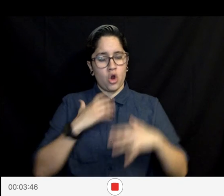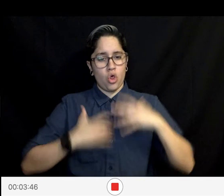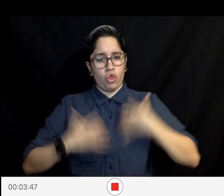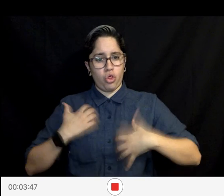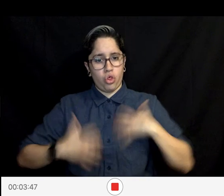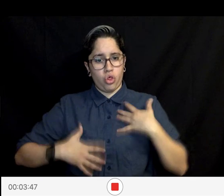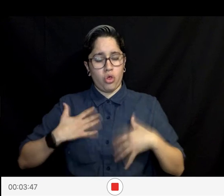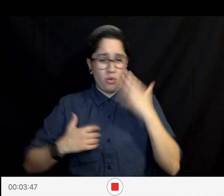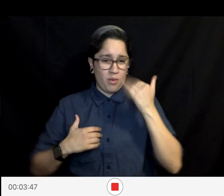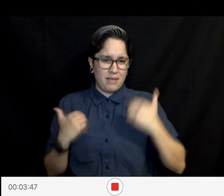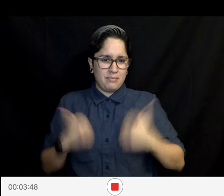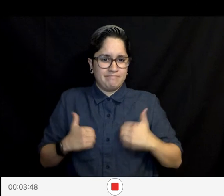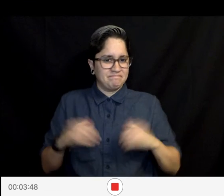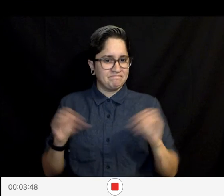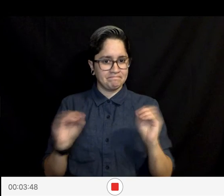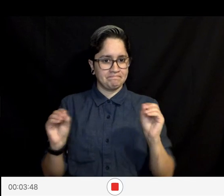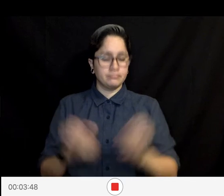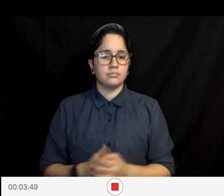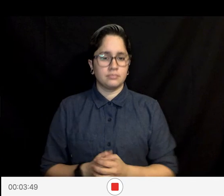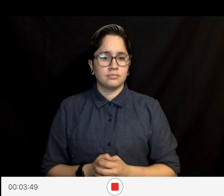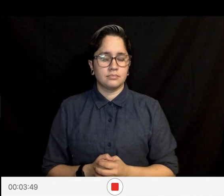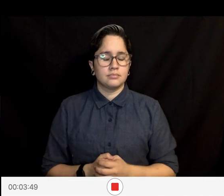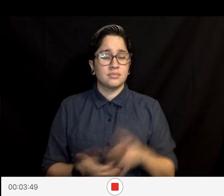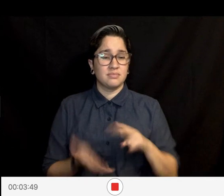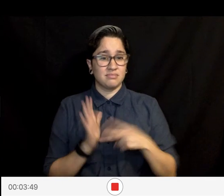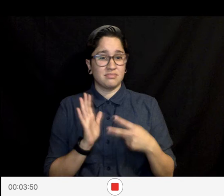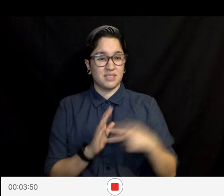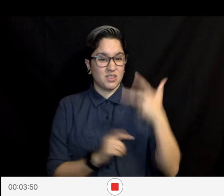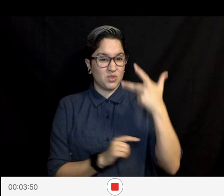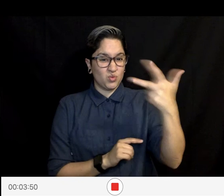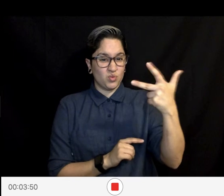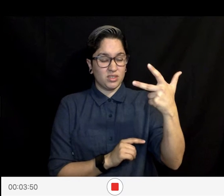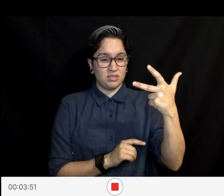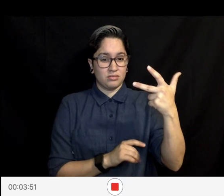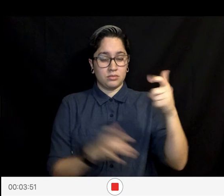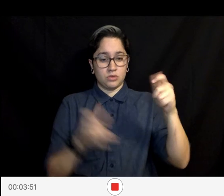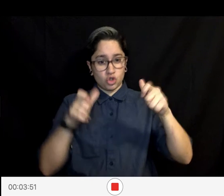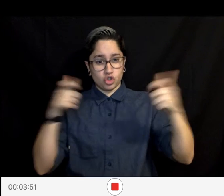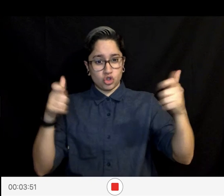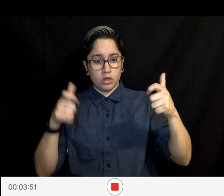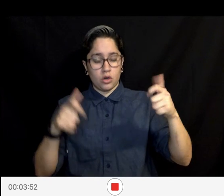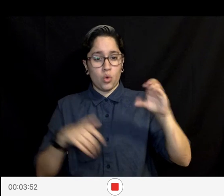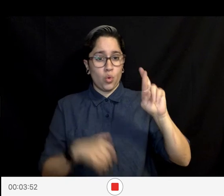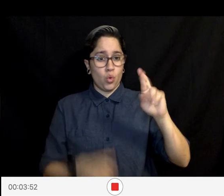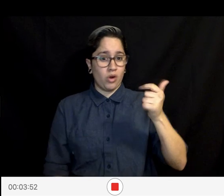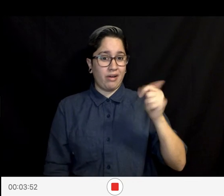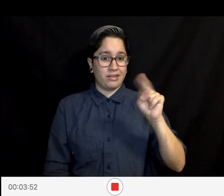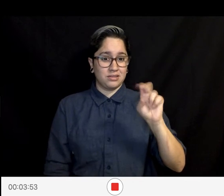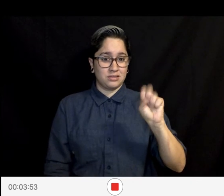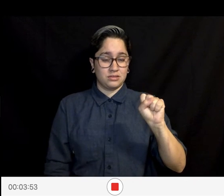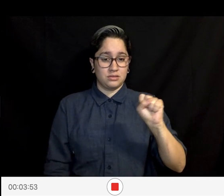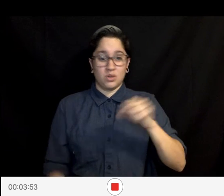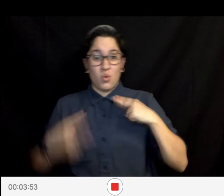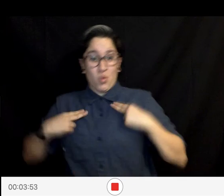The gastrodermis is the next major organ, which is the inner layer of the bell-shaped top.